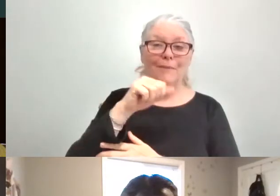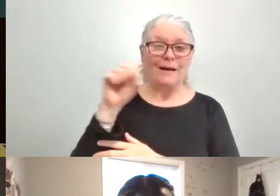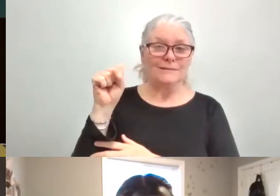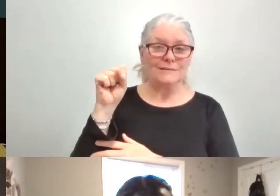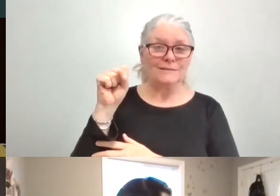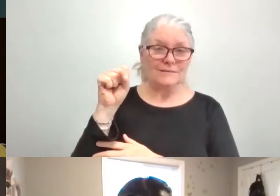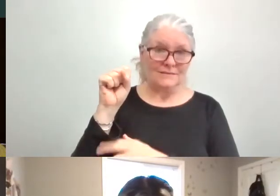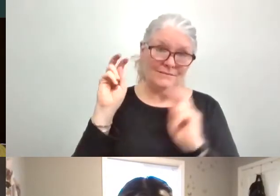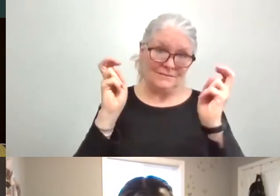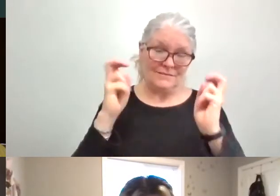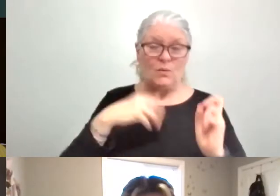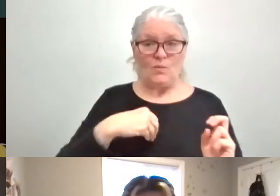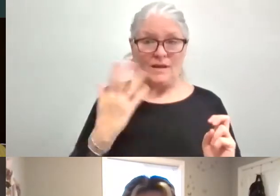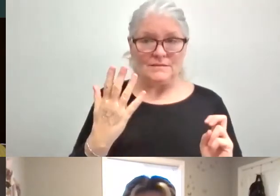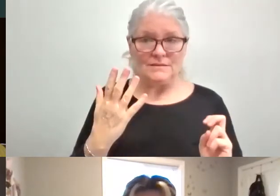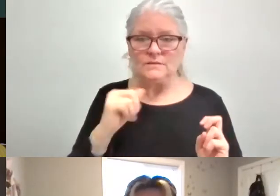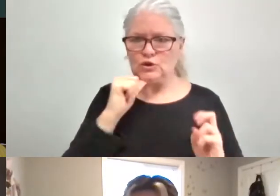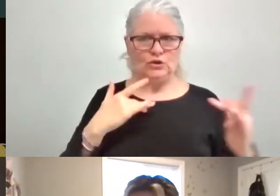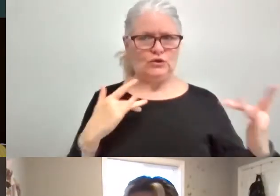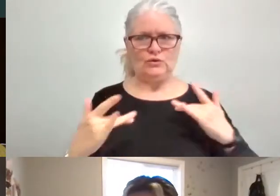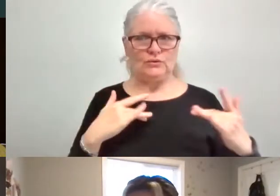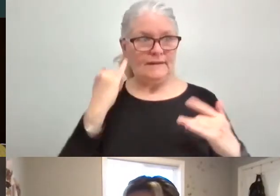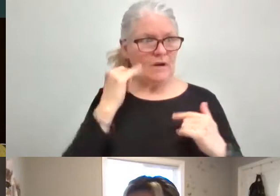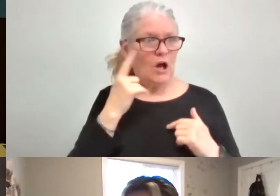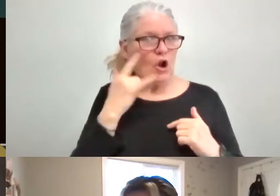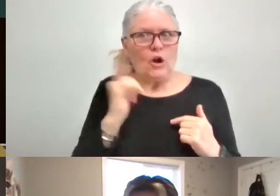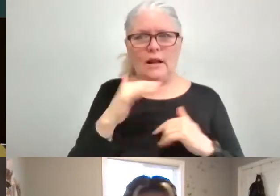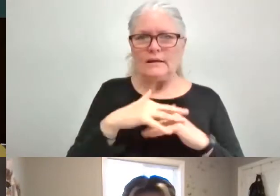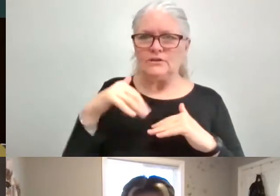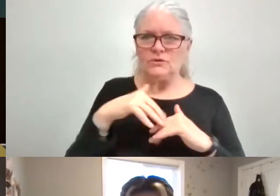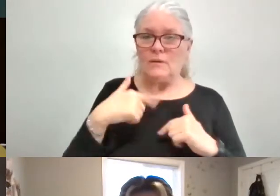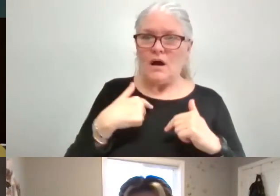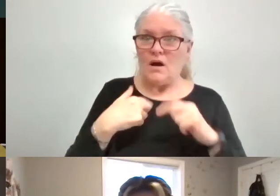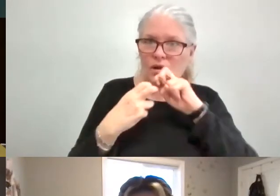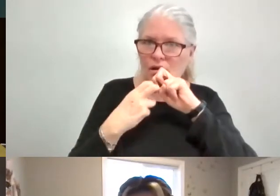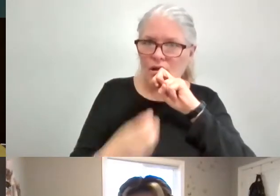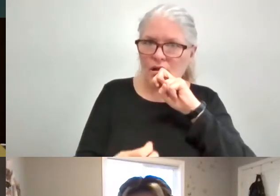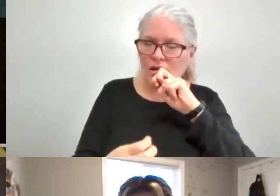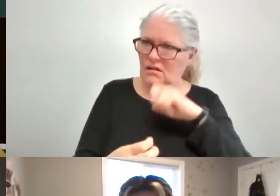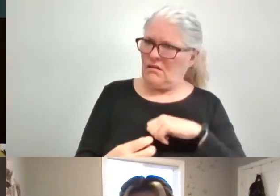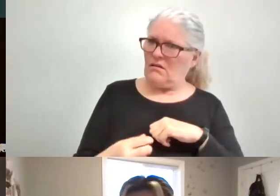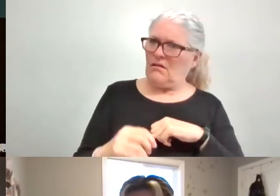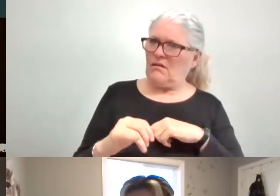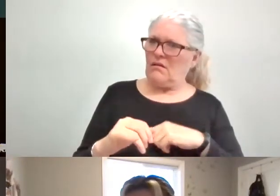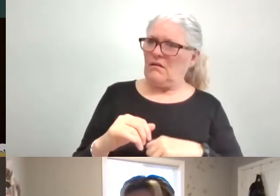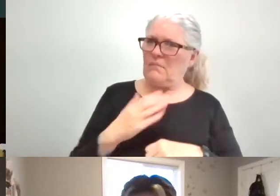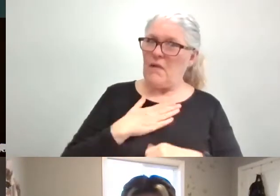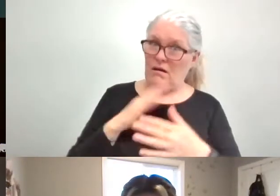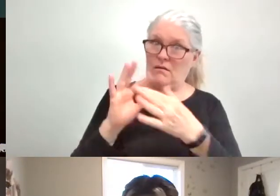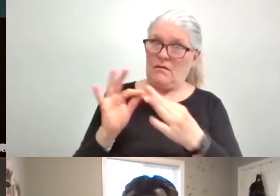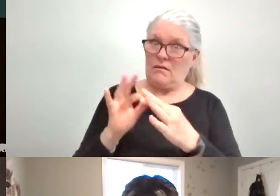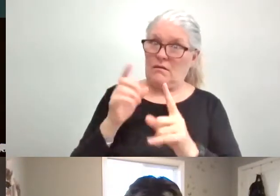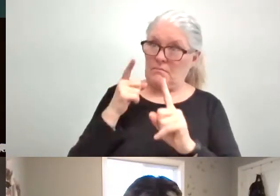about looking Indigenous. And I was like too stunned to speak. I'm like, that was not the point of anything that I said. And I'm like, are